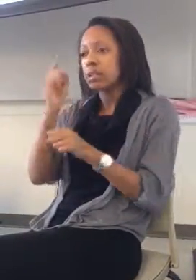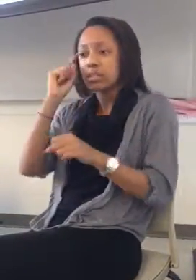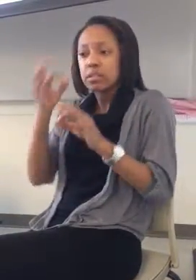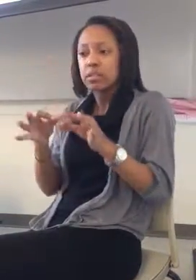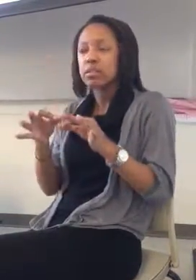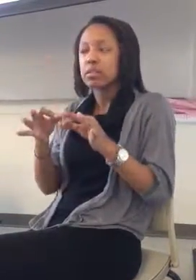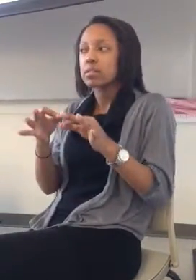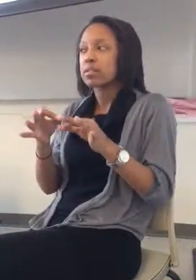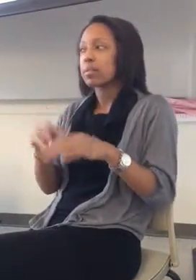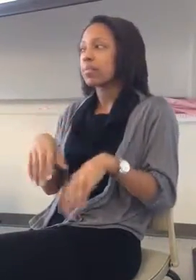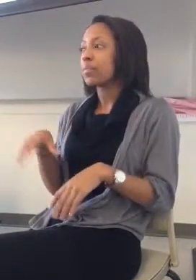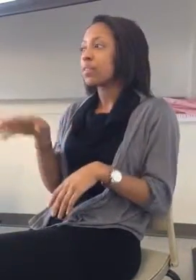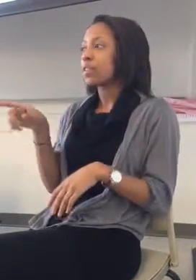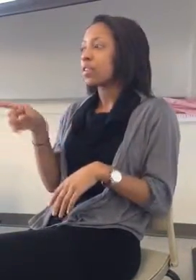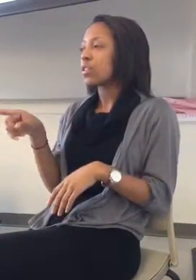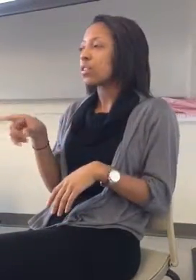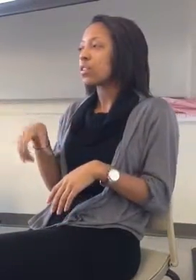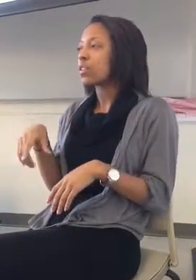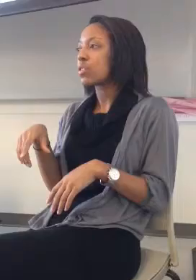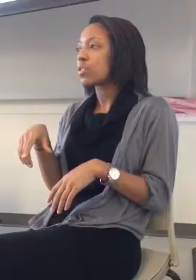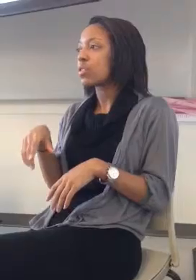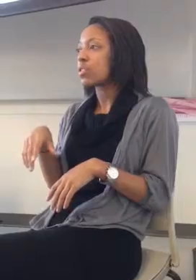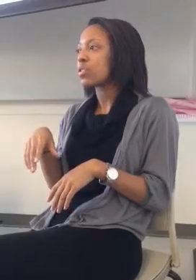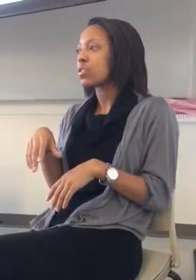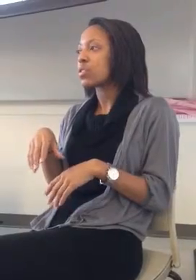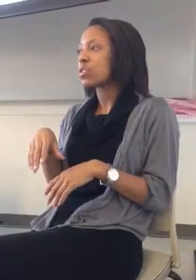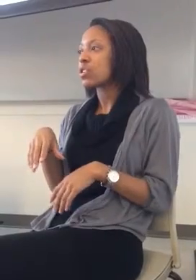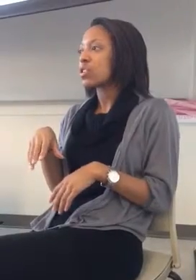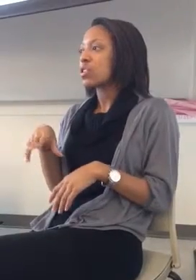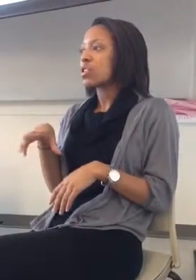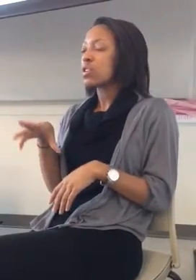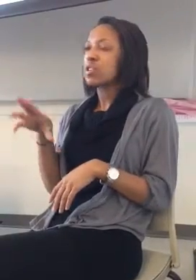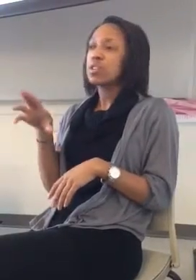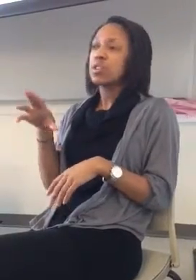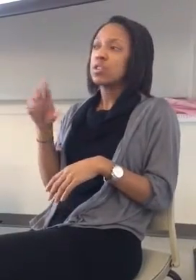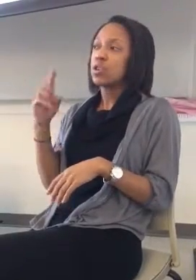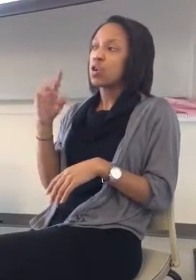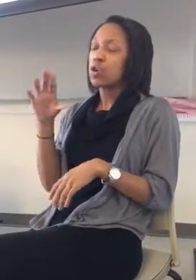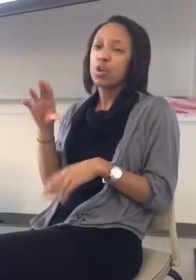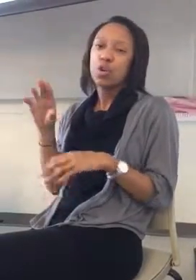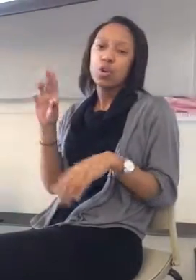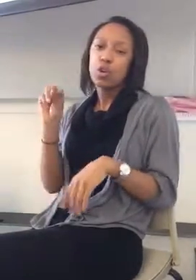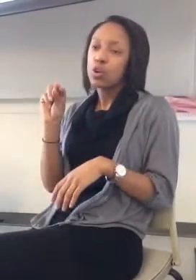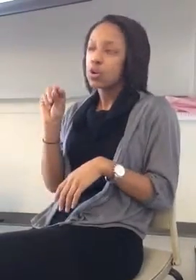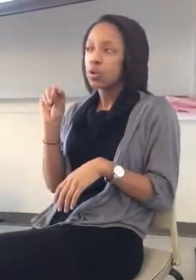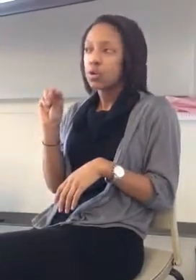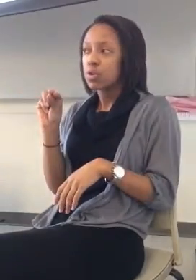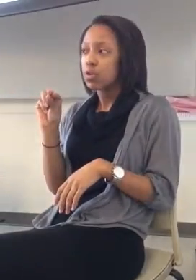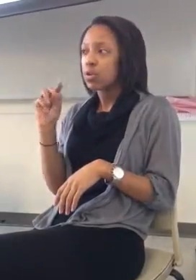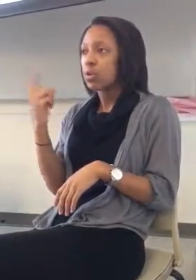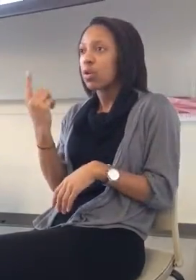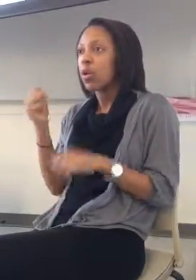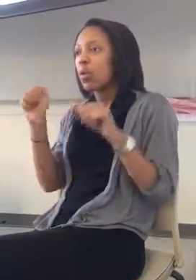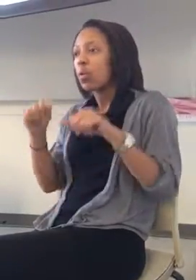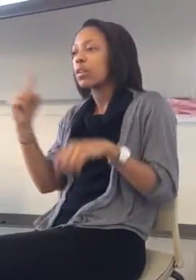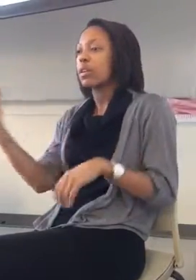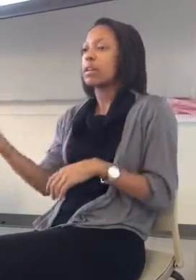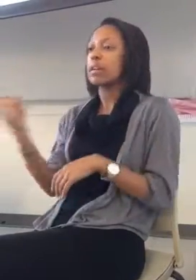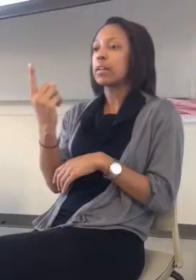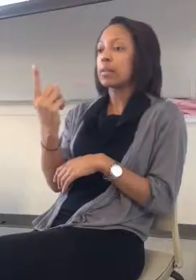no ambiguity about moral issues. Like, so no one can come to you and be like, well, my client is gay, and so